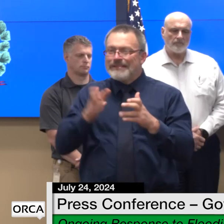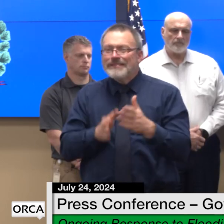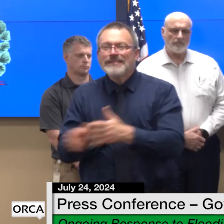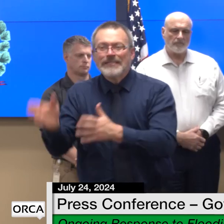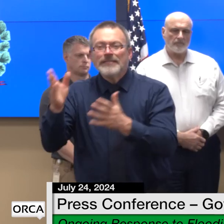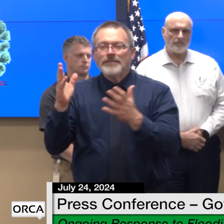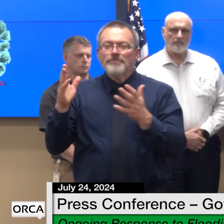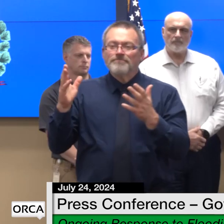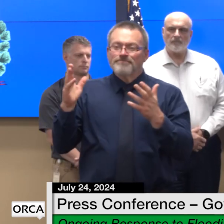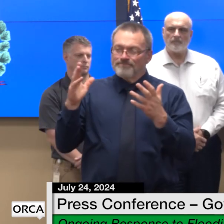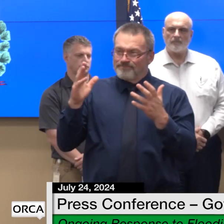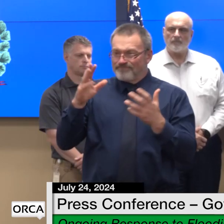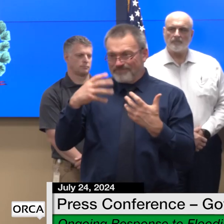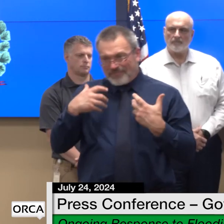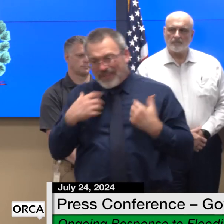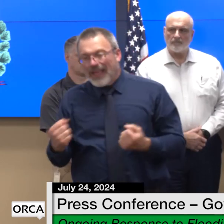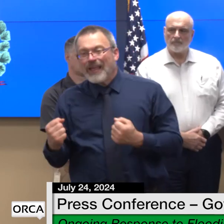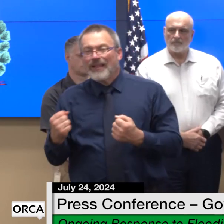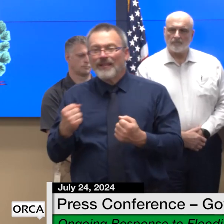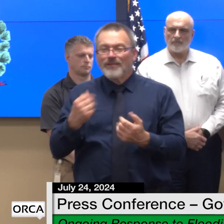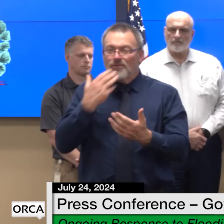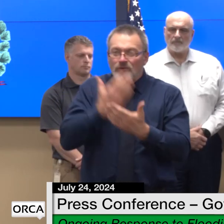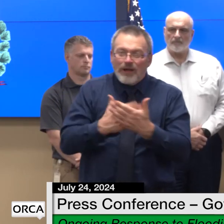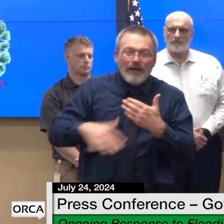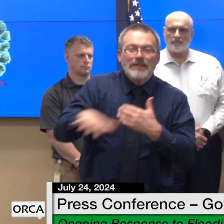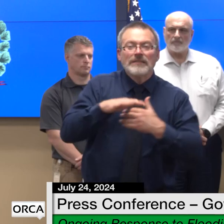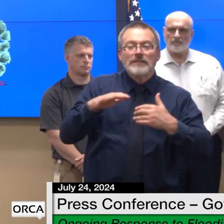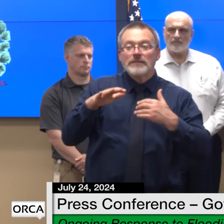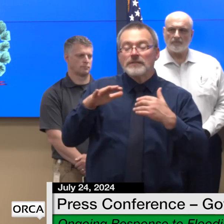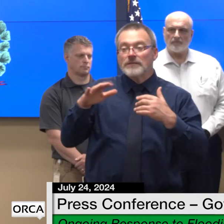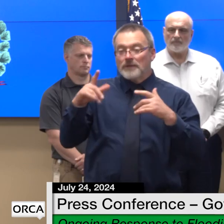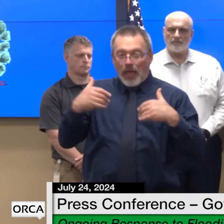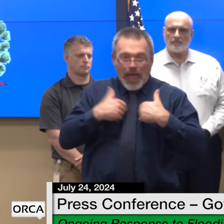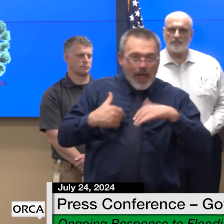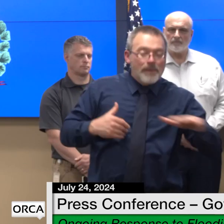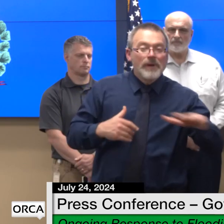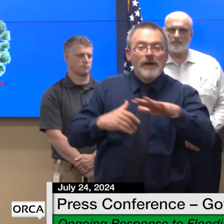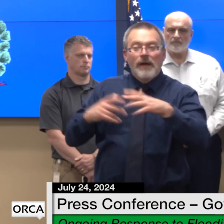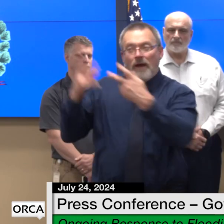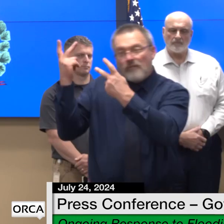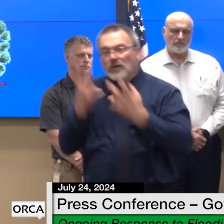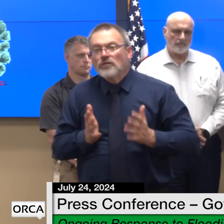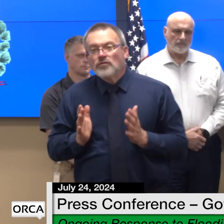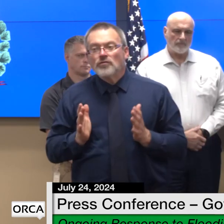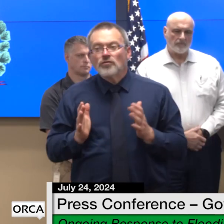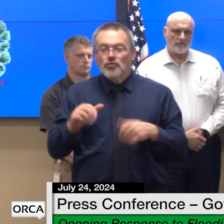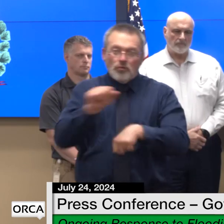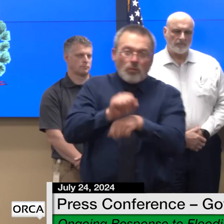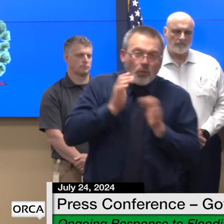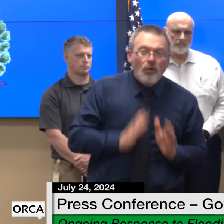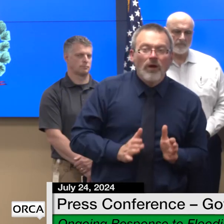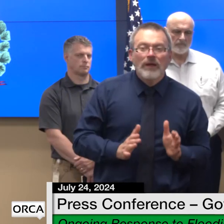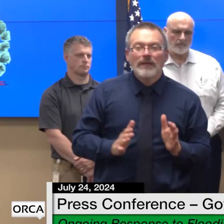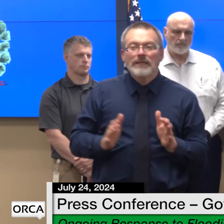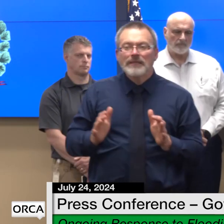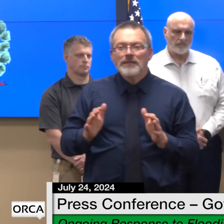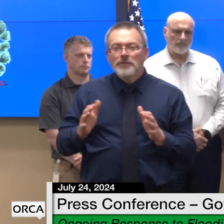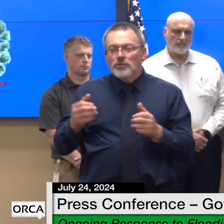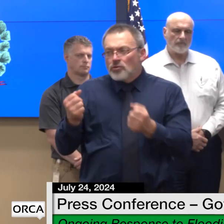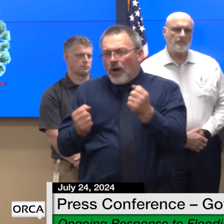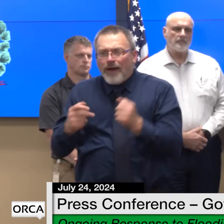their residents, but also as an attraction for visitors, sources of employment, and actual drivers of local